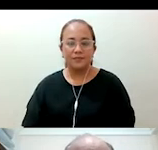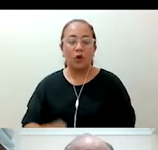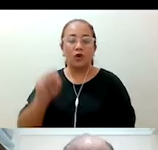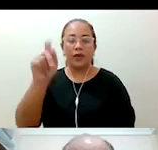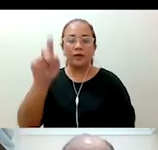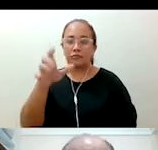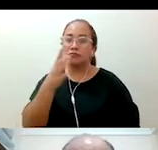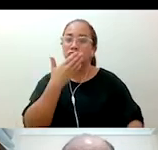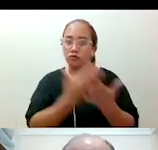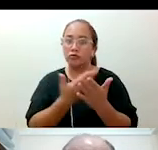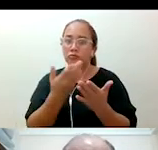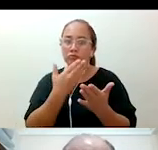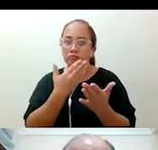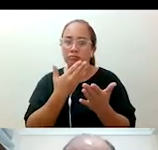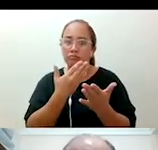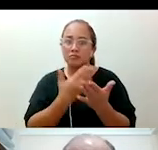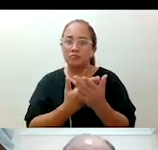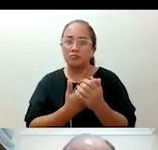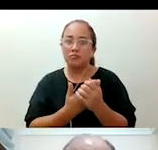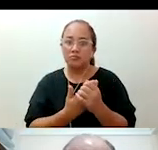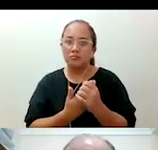Okay, that's good.